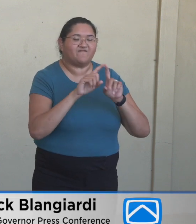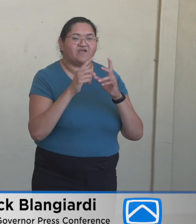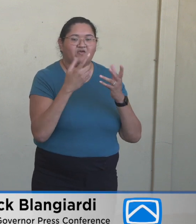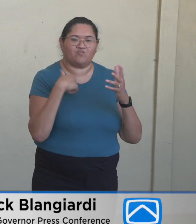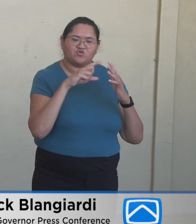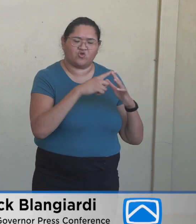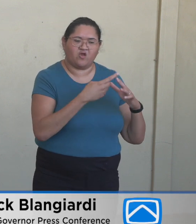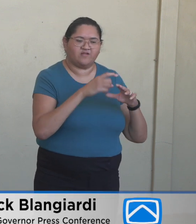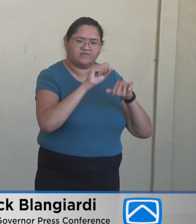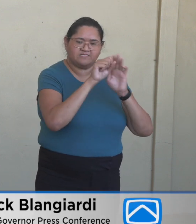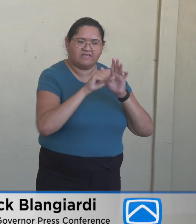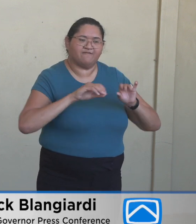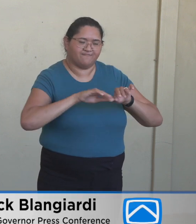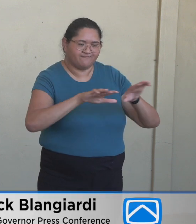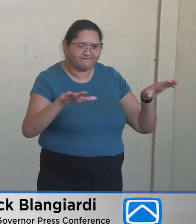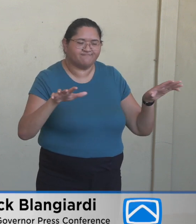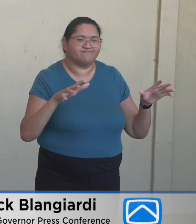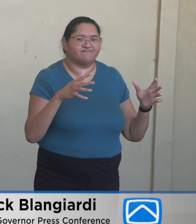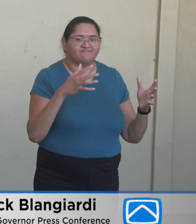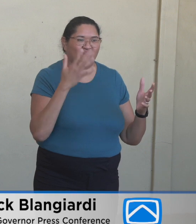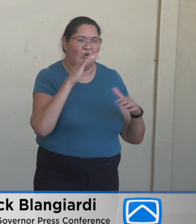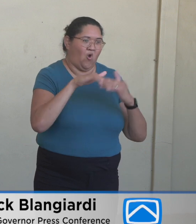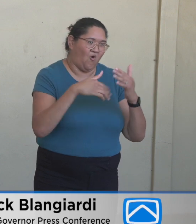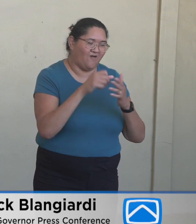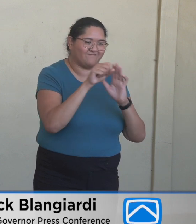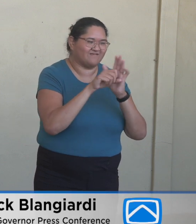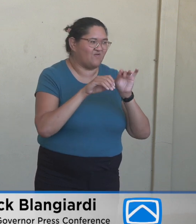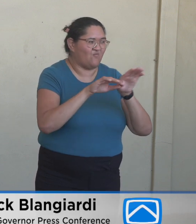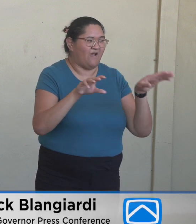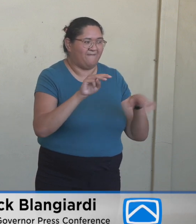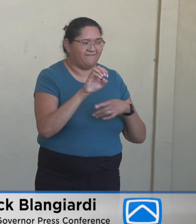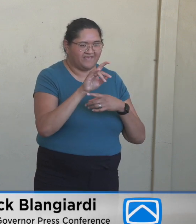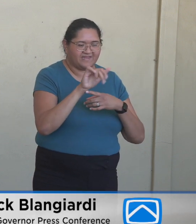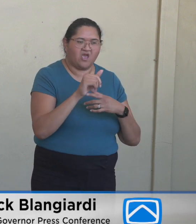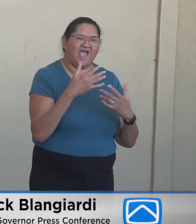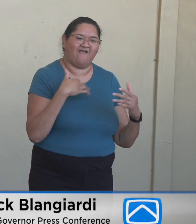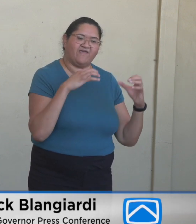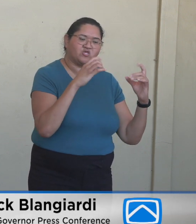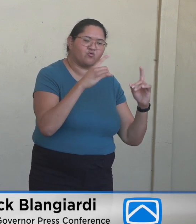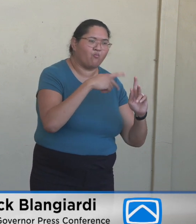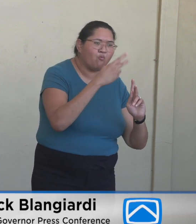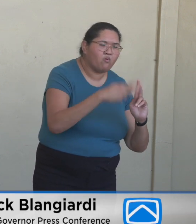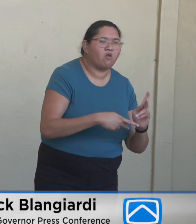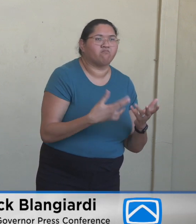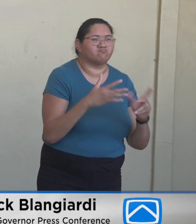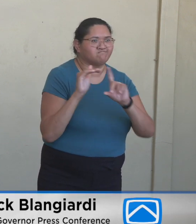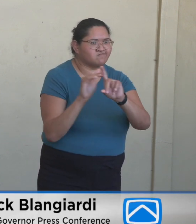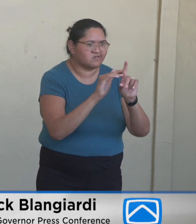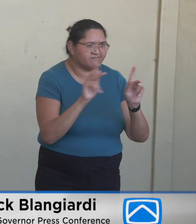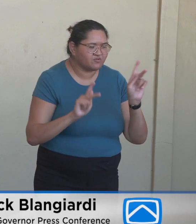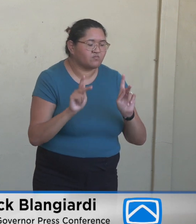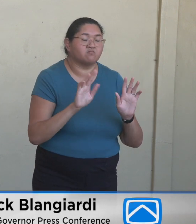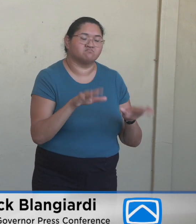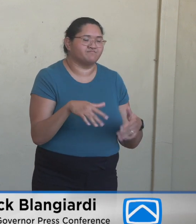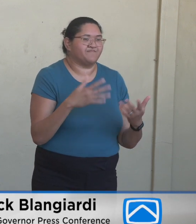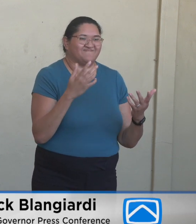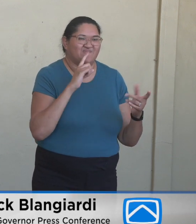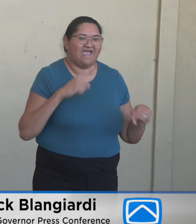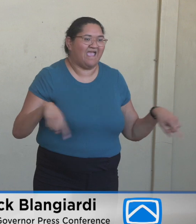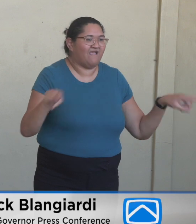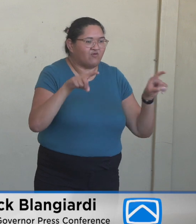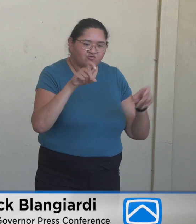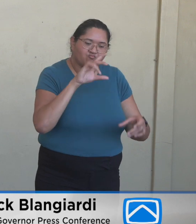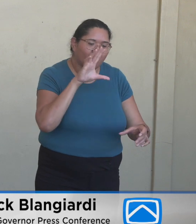begun a statewide, really statewide because it's all statewide media, but certainly an educational program reminding people, because everybody has